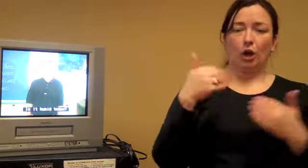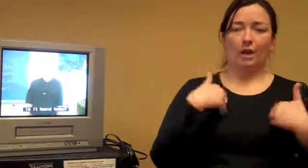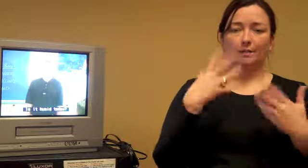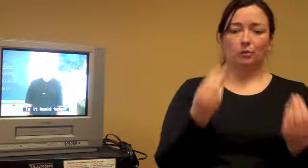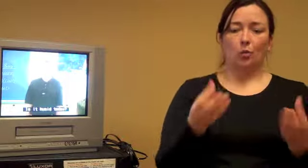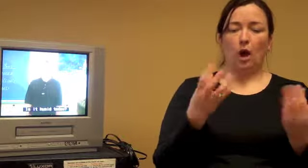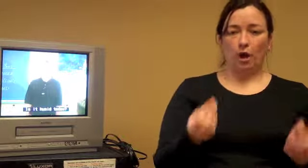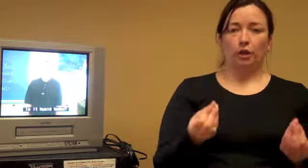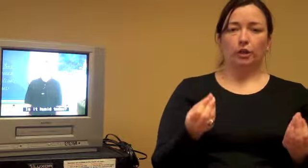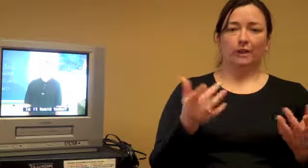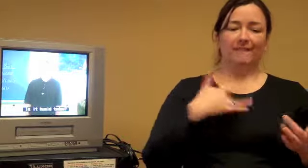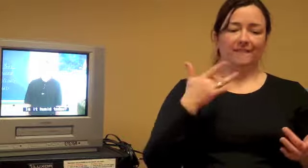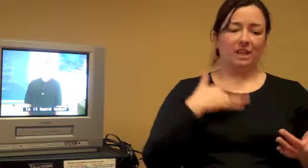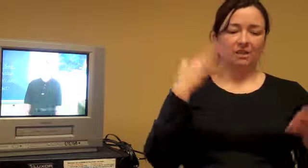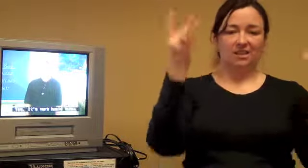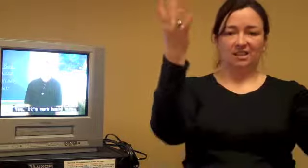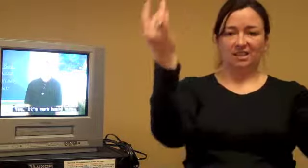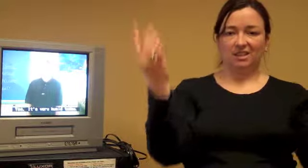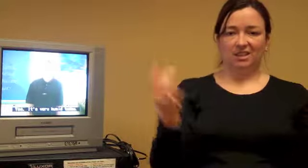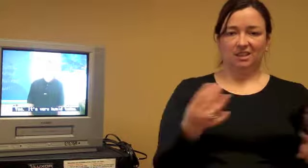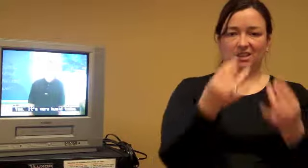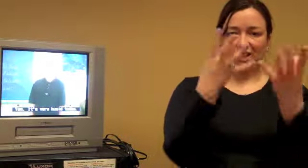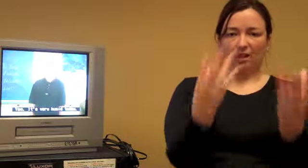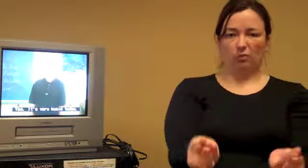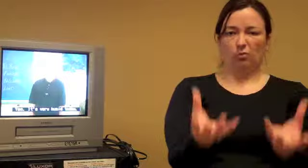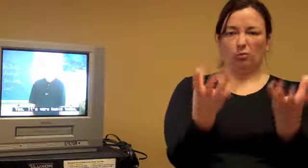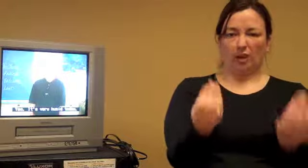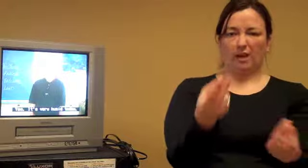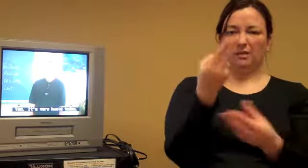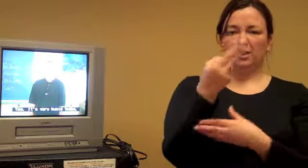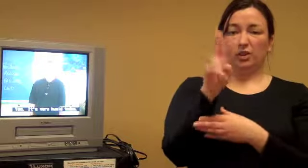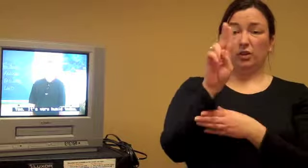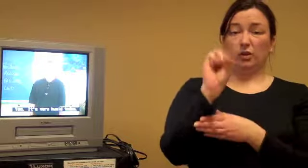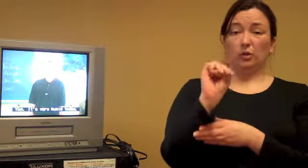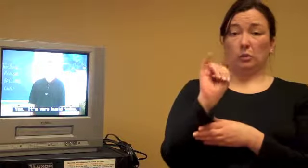Is it humid today? Yes, it's very humid today.